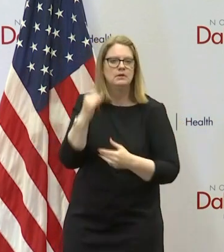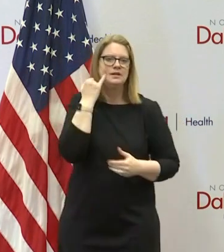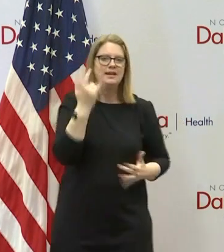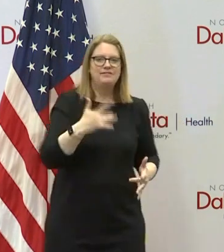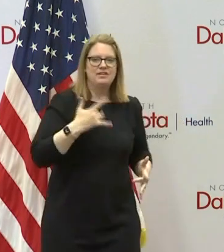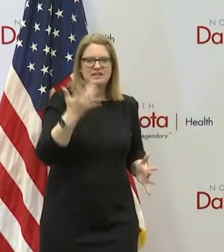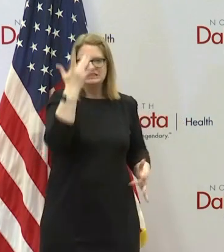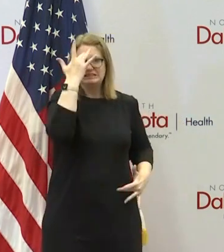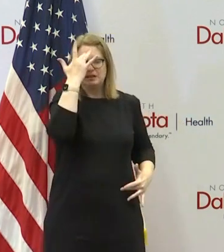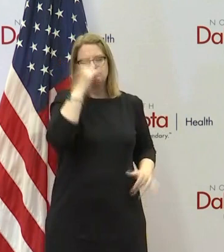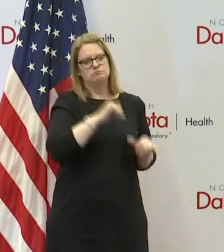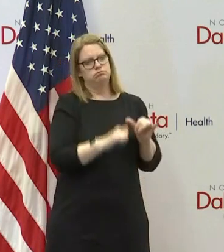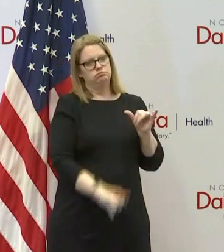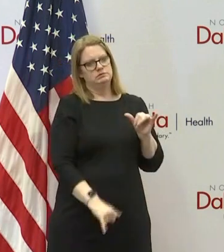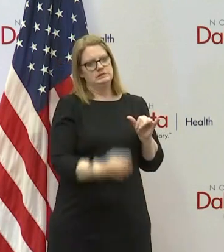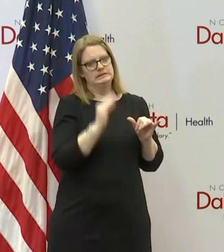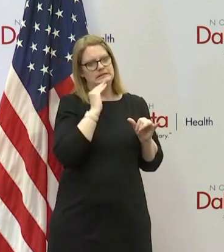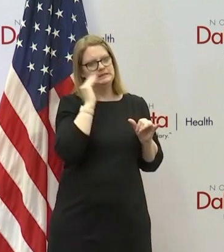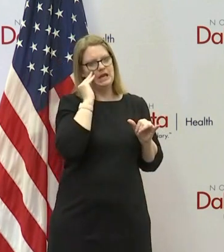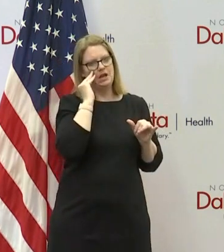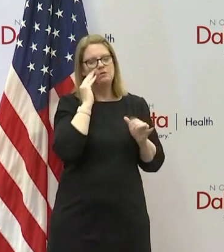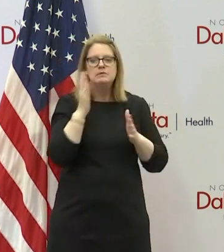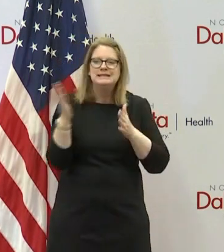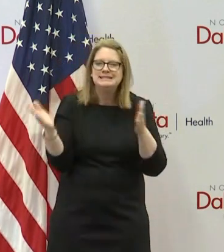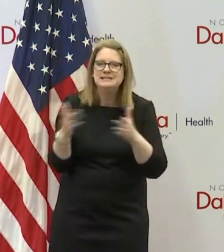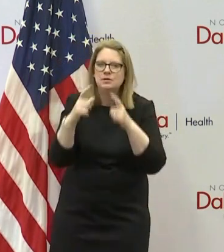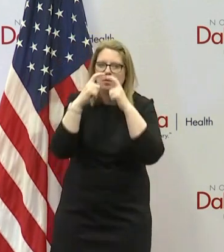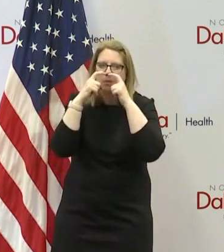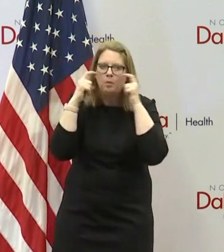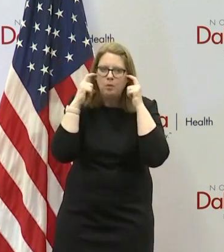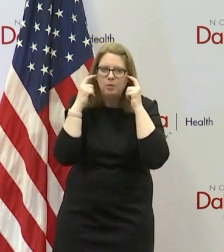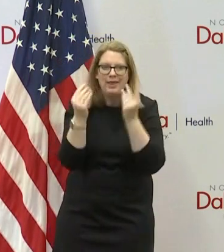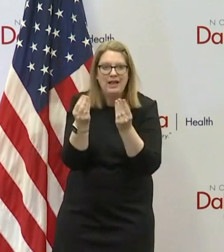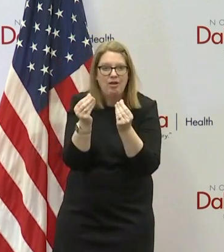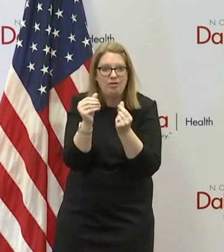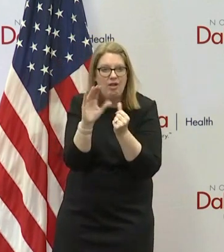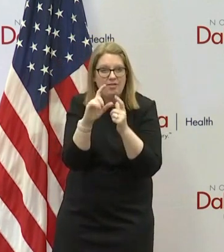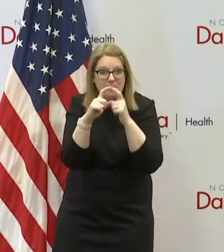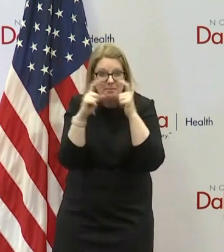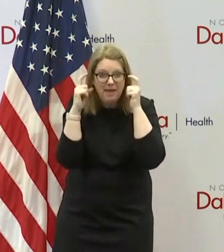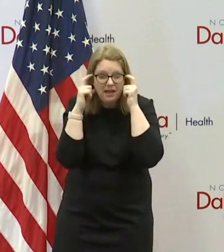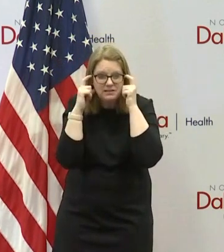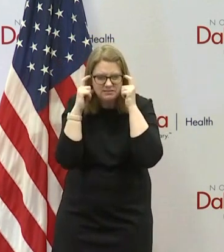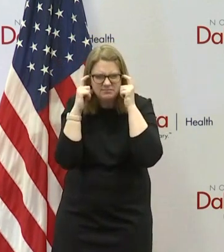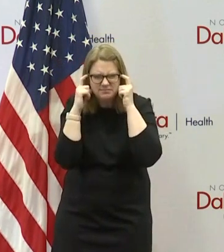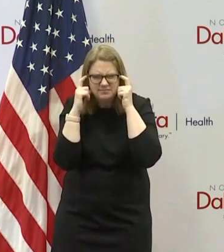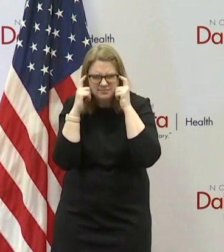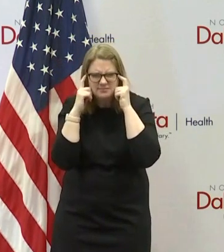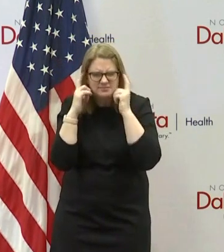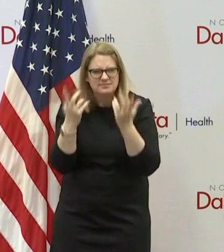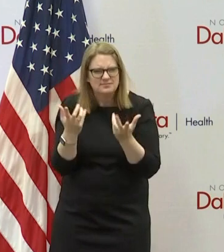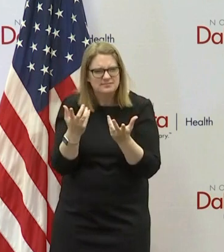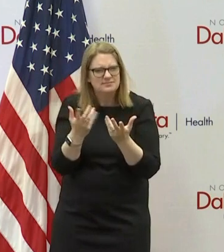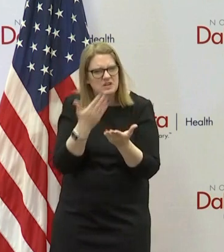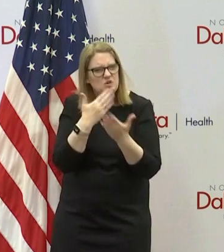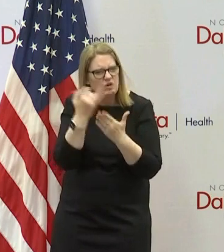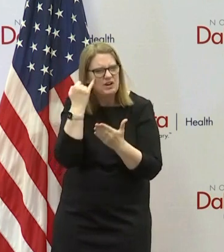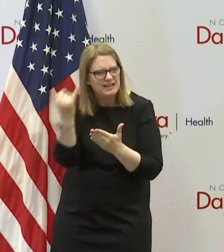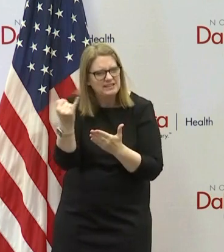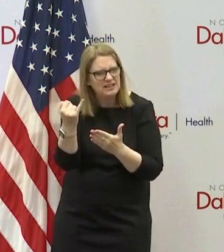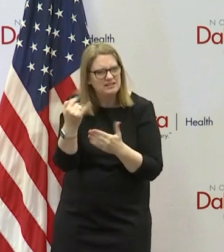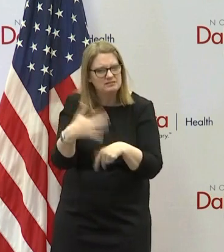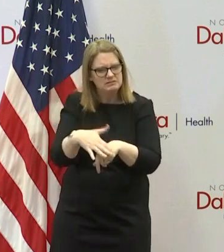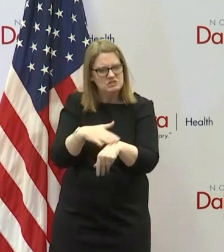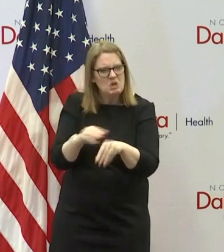And again, encouraging people to wear masks, including cloth masks, as a way to help slow the spread or help prevent